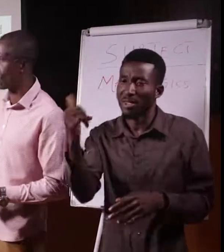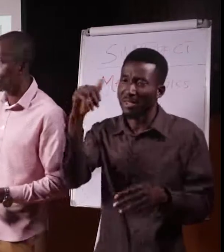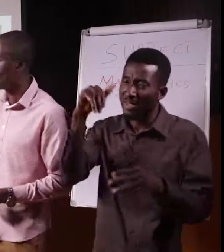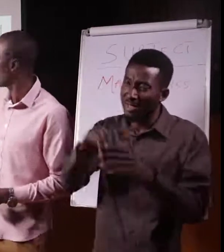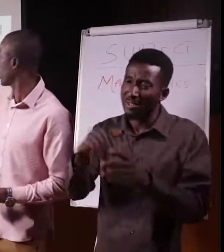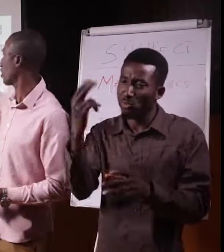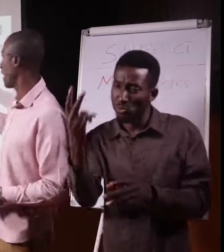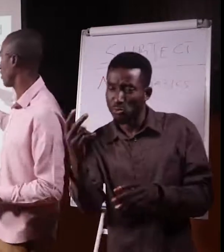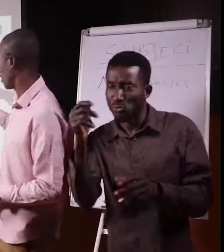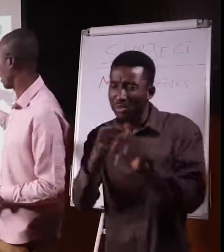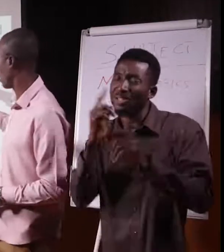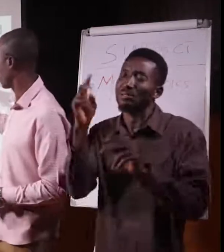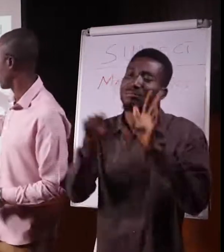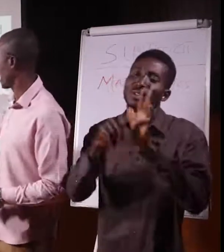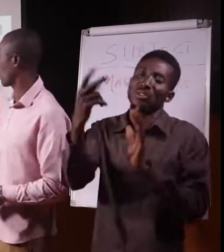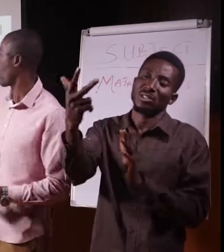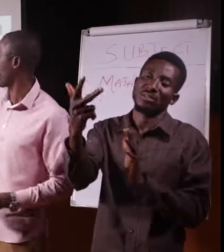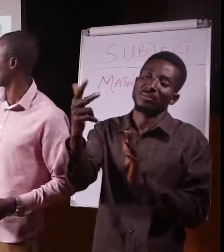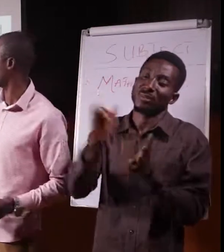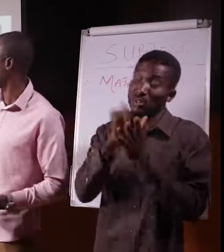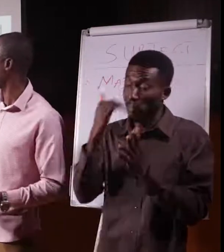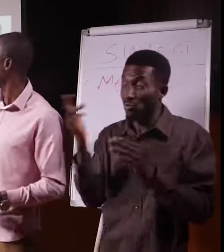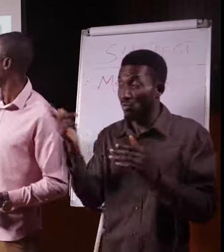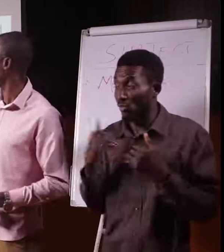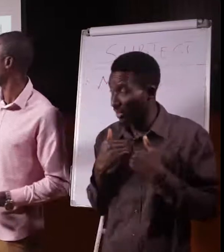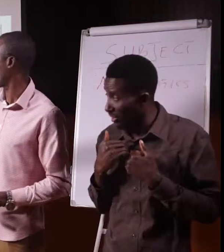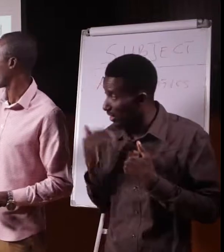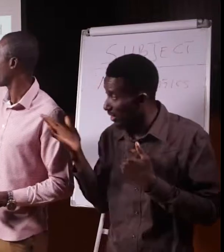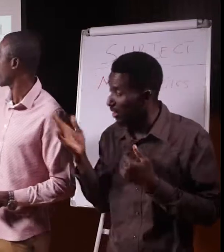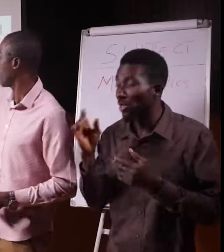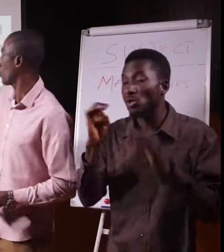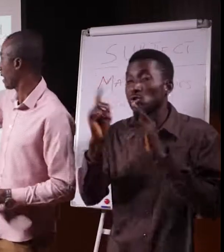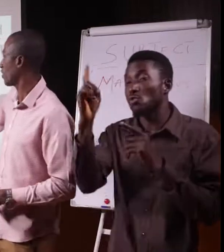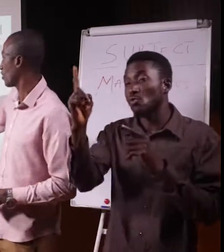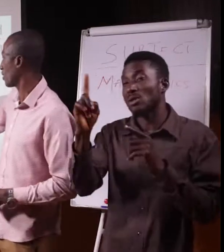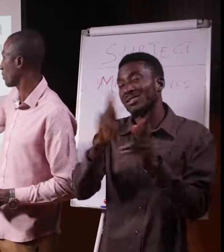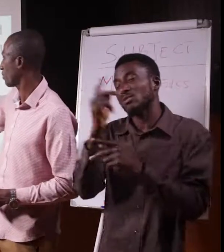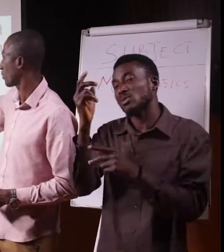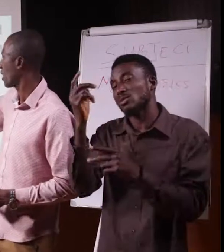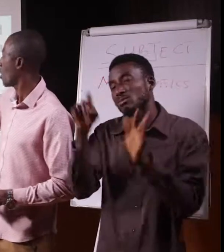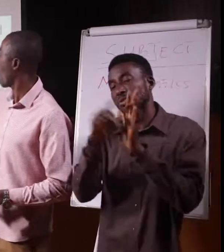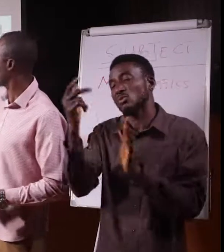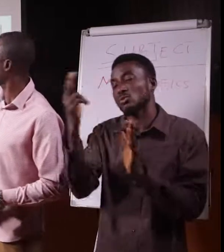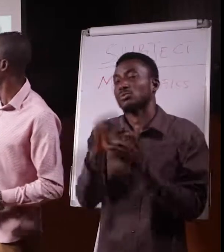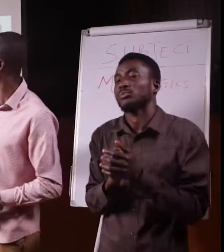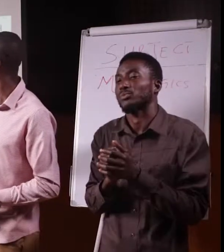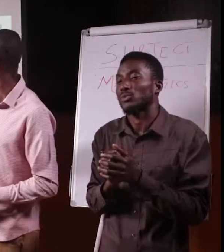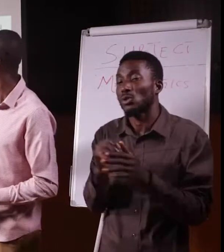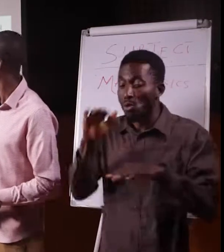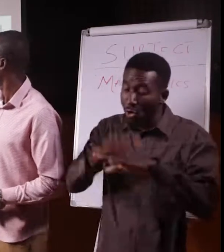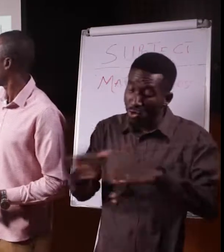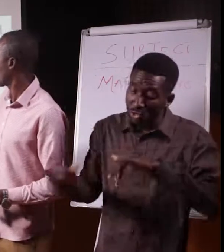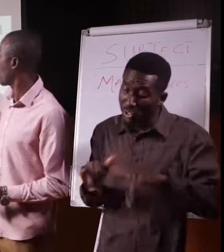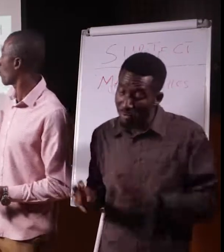equation 2, which is minus 3. That's why you can see there equation 1 times minus 3. On the same